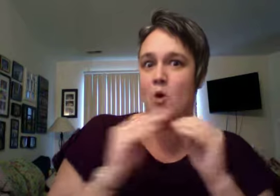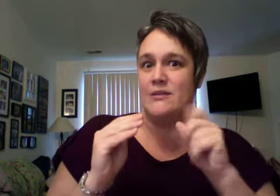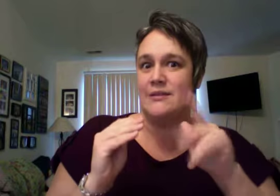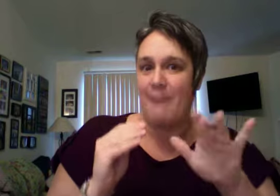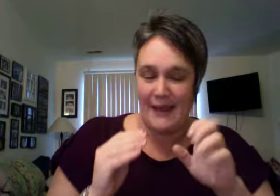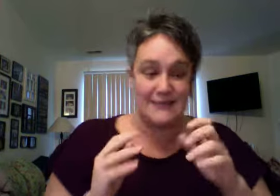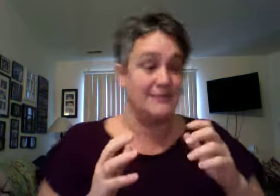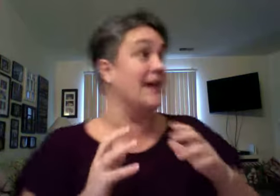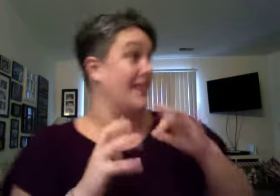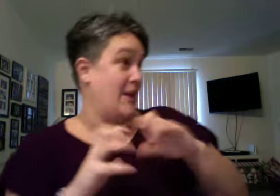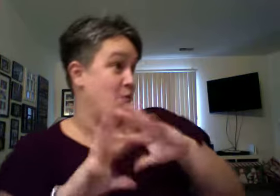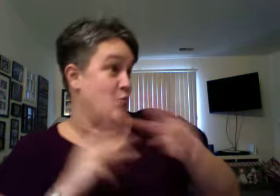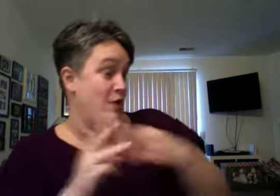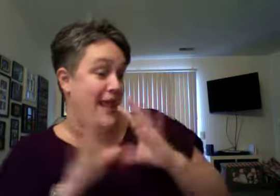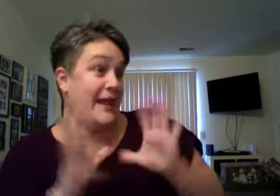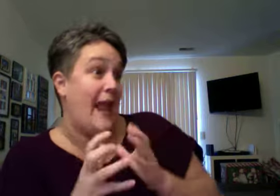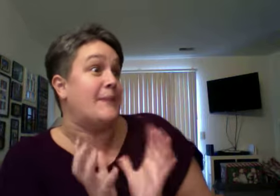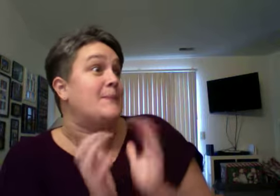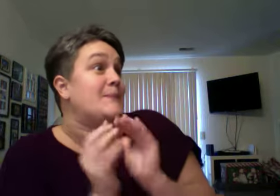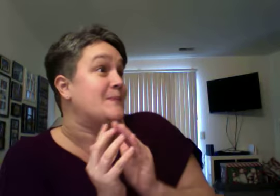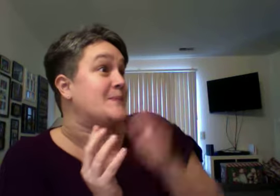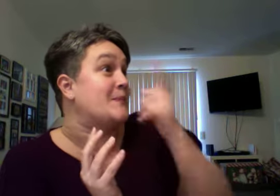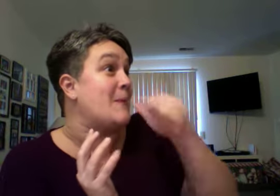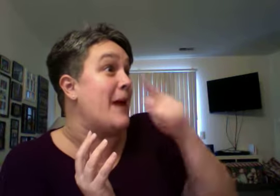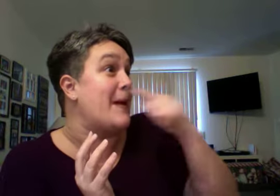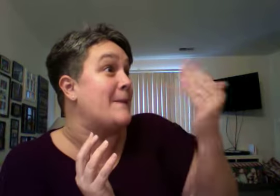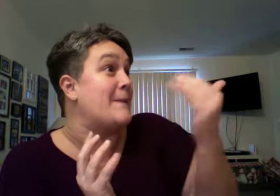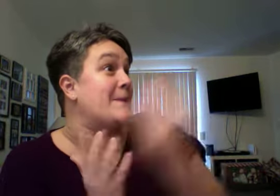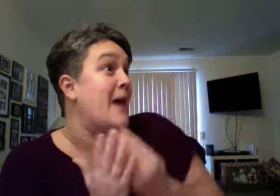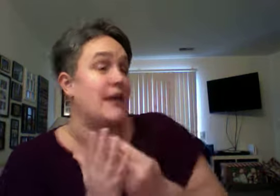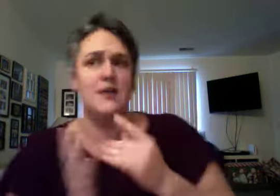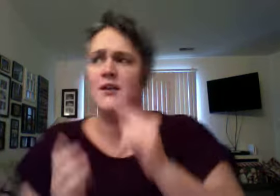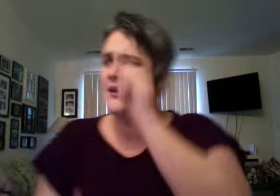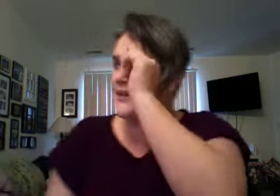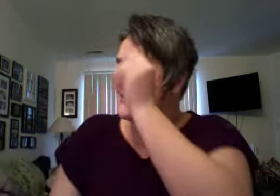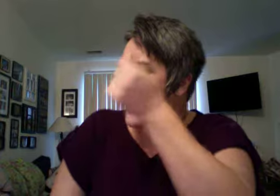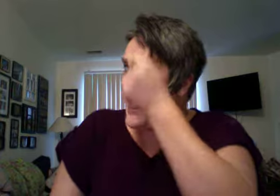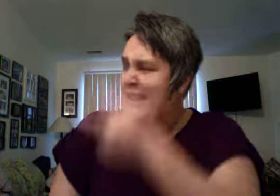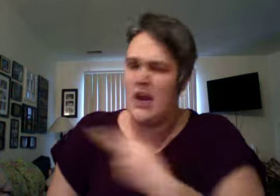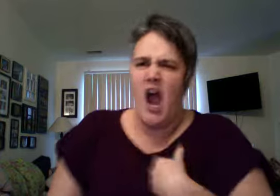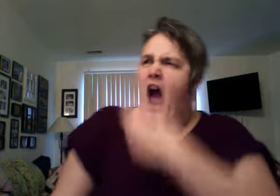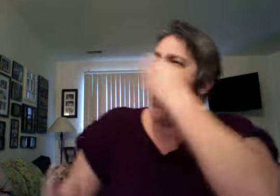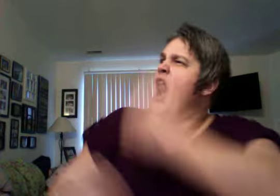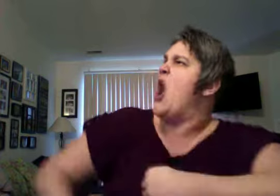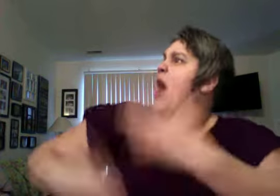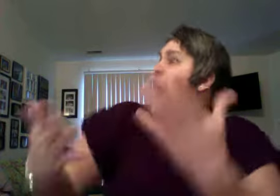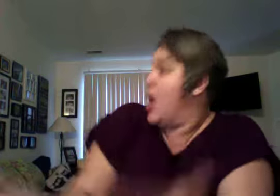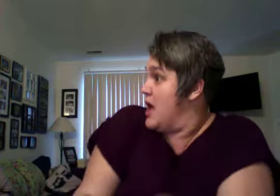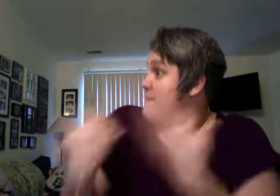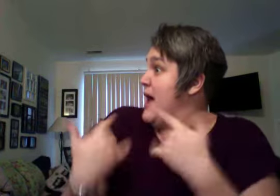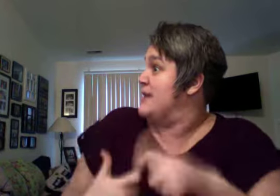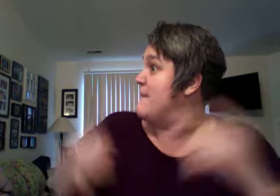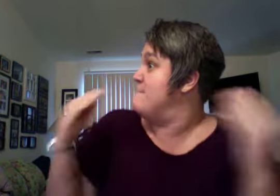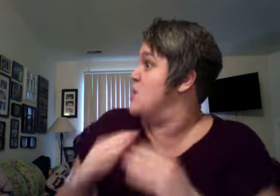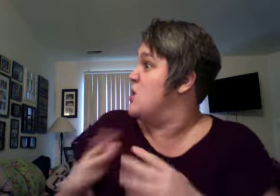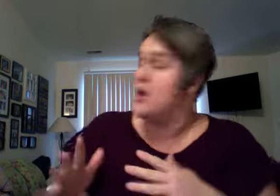a pear. Give me money, please. This money's an idiot. I don't care. Fine. Give this more on the